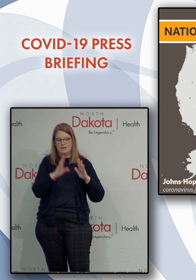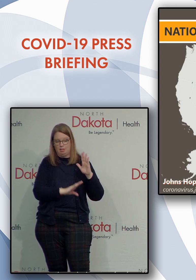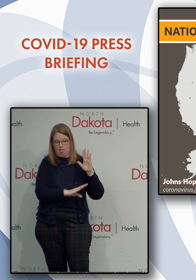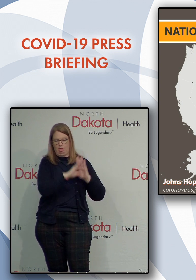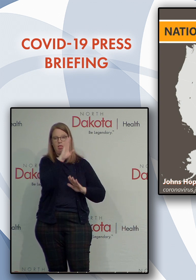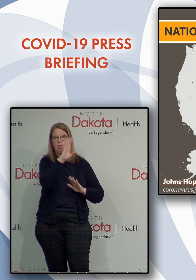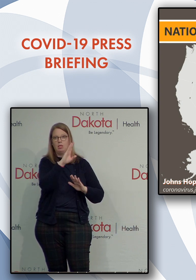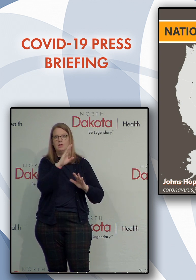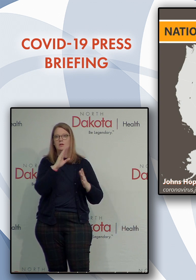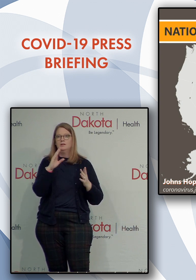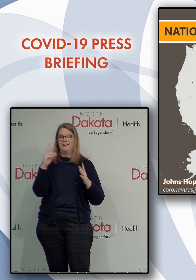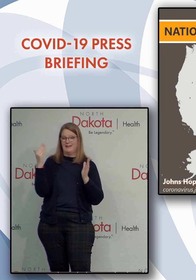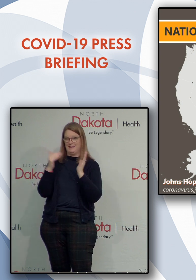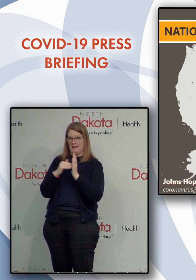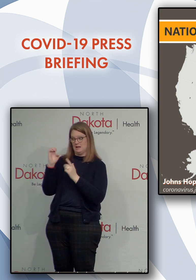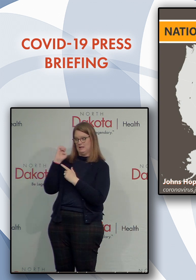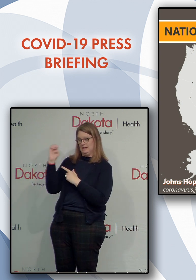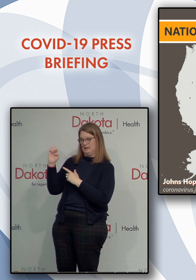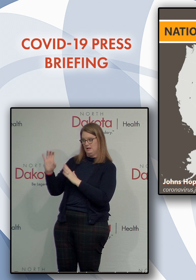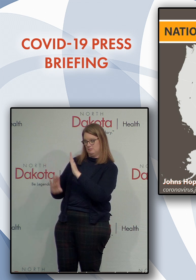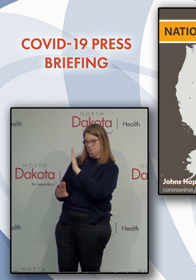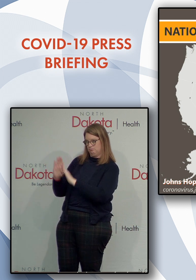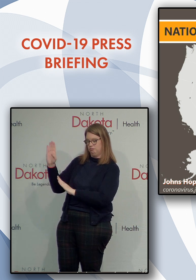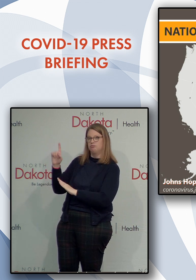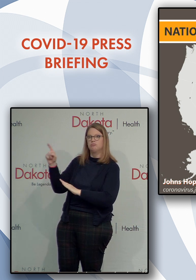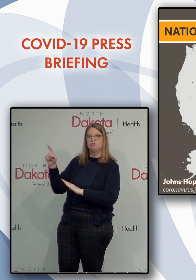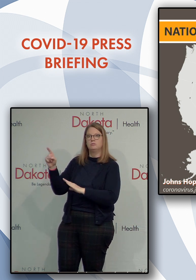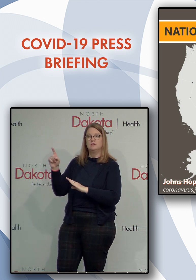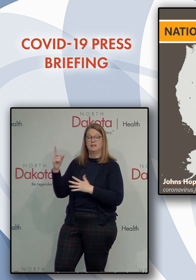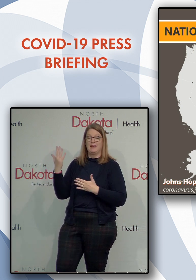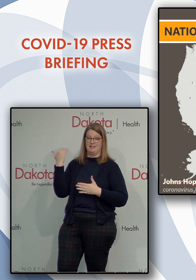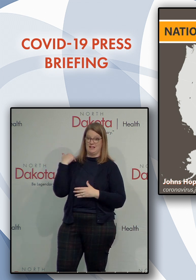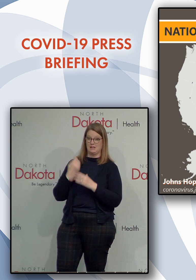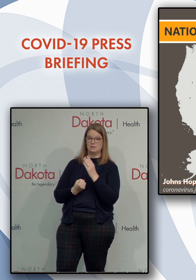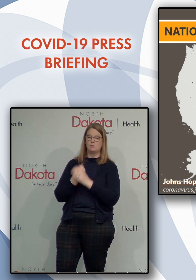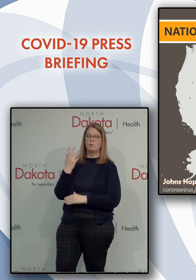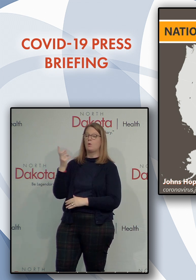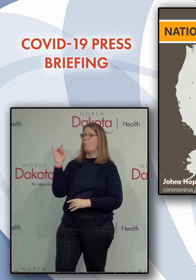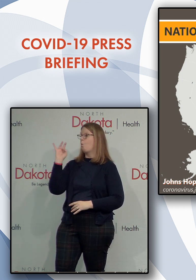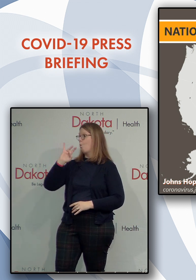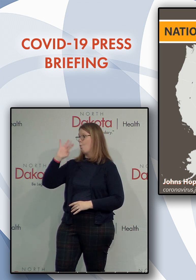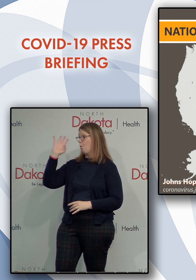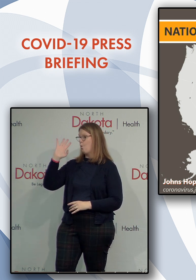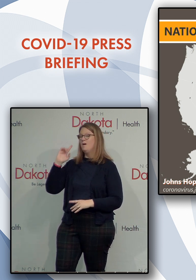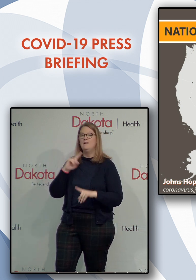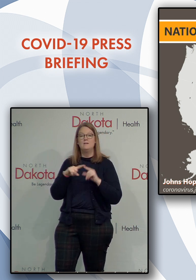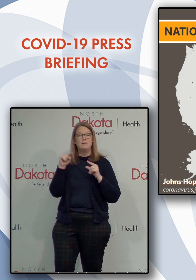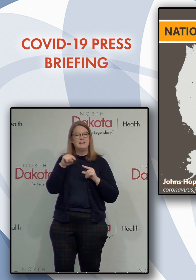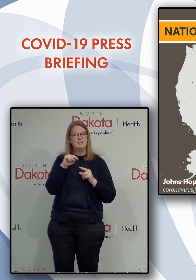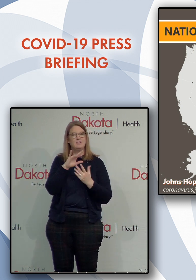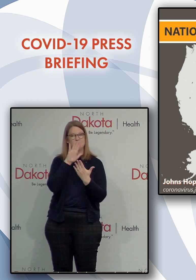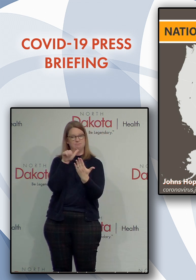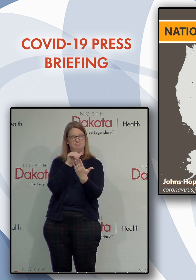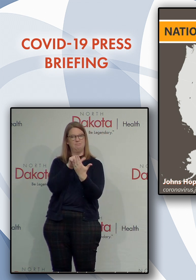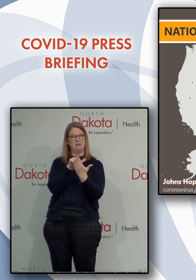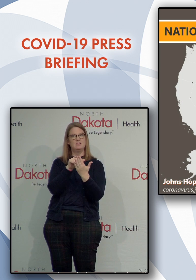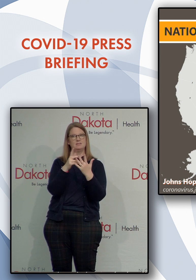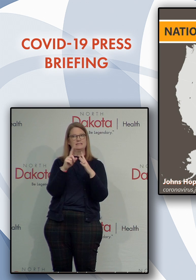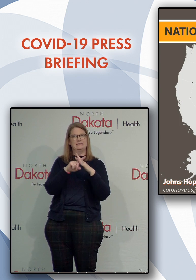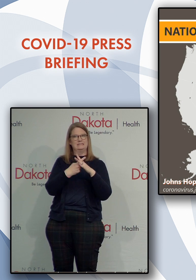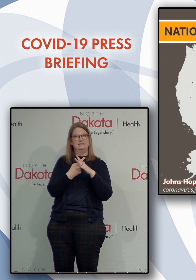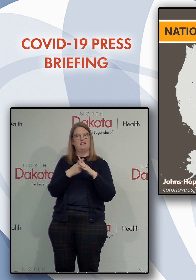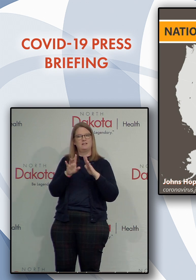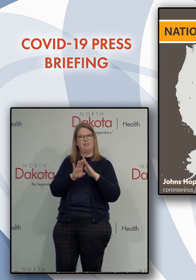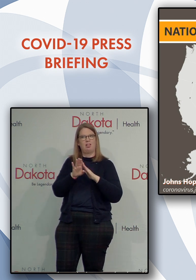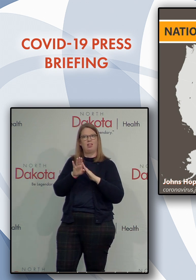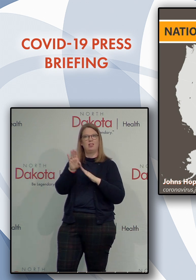big increases back on the East Coast, which really was ravaged last spring. But here in the Midwest, it continues to climb. You can see